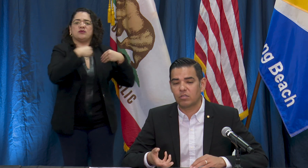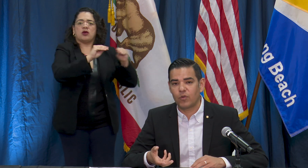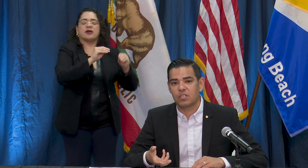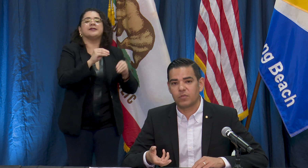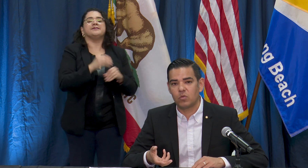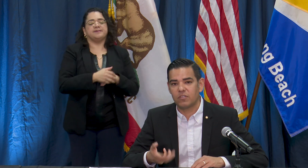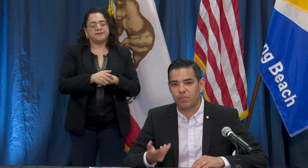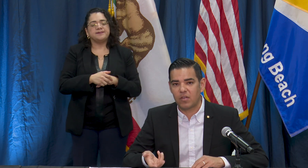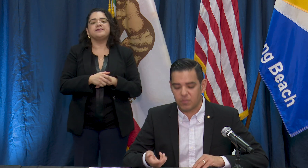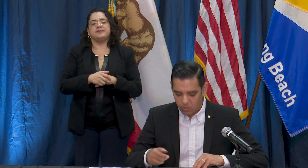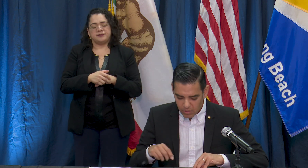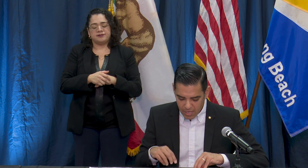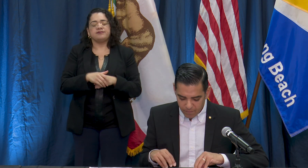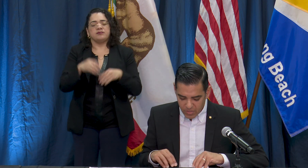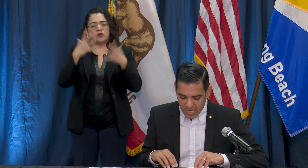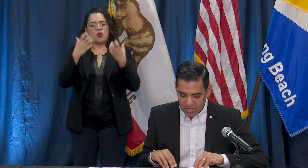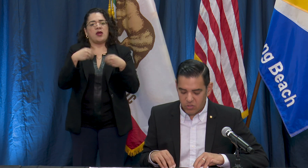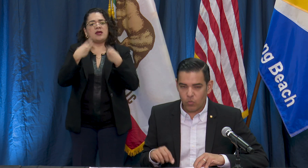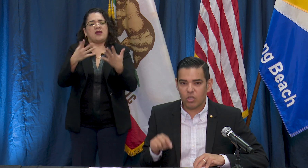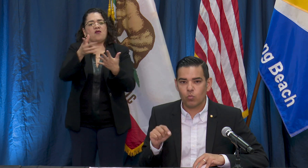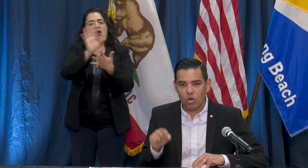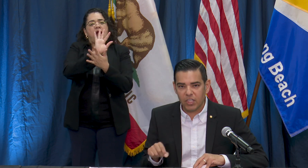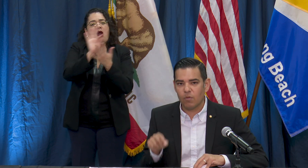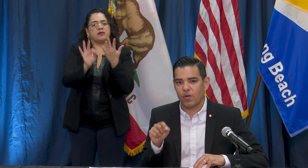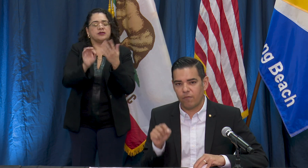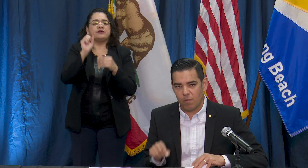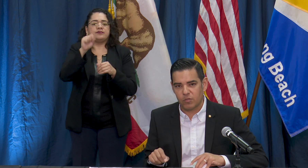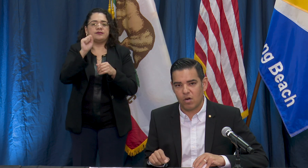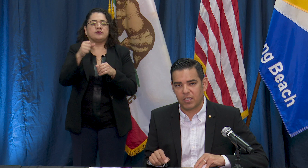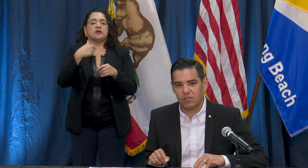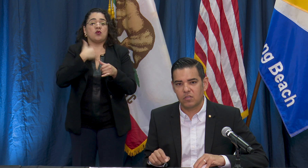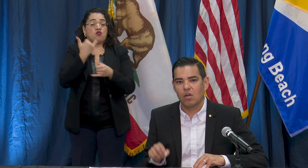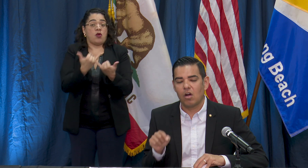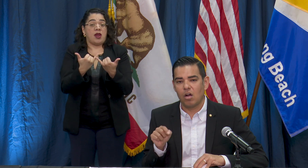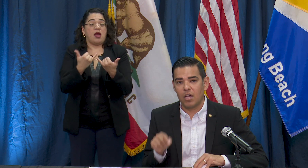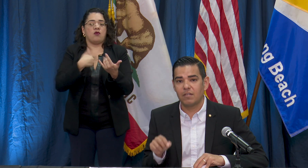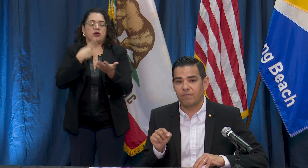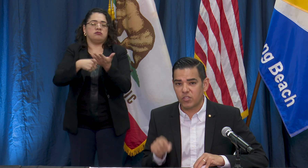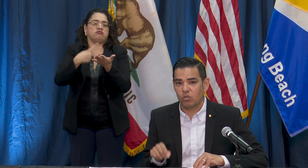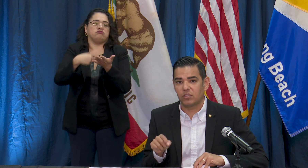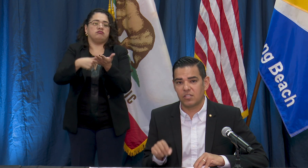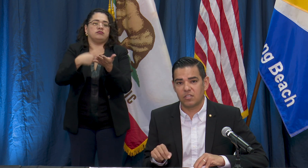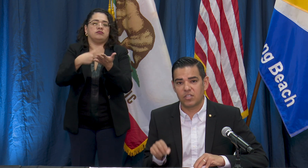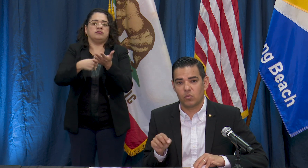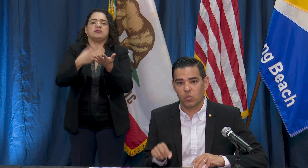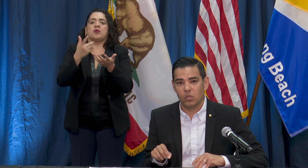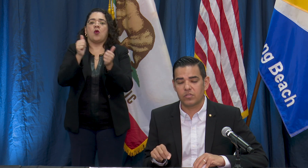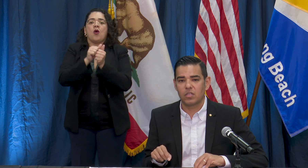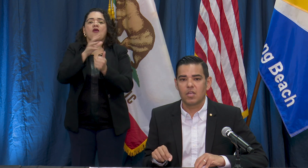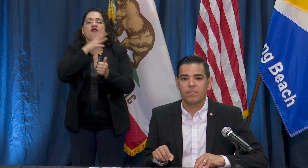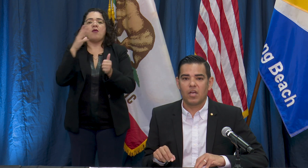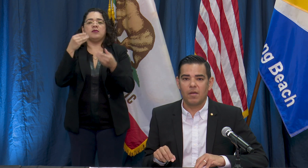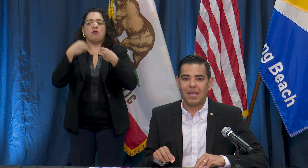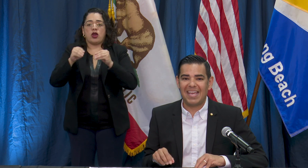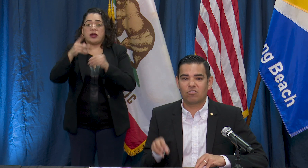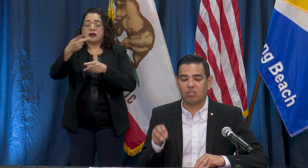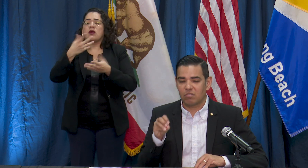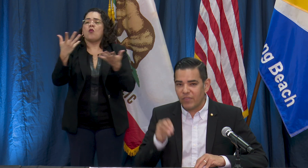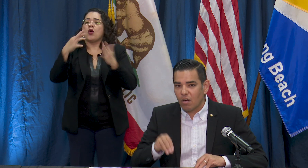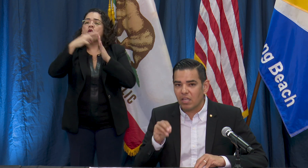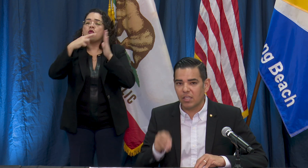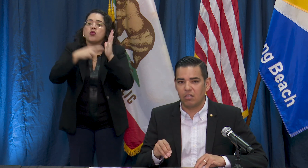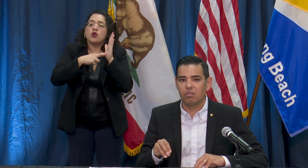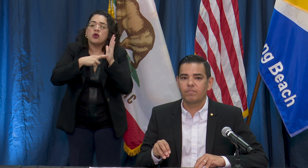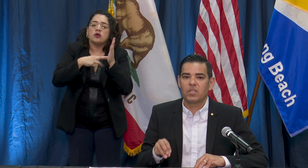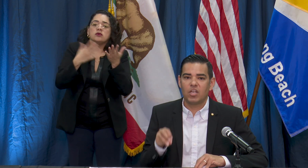to get those fresh foods if possible. And so we're working with our farmers markets on physical distancing rules, and so that